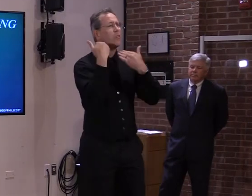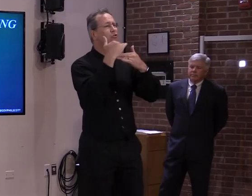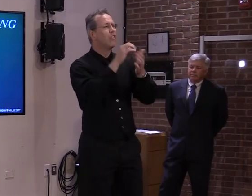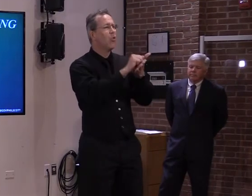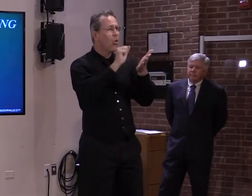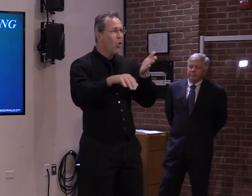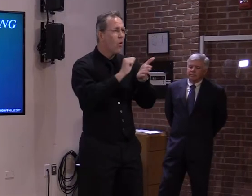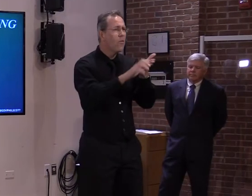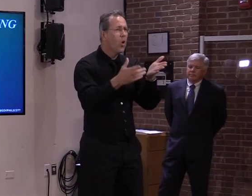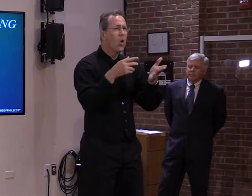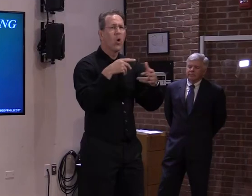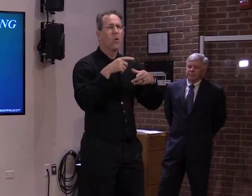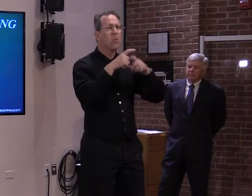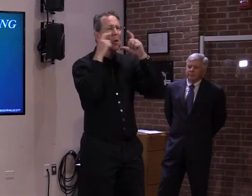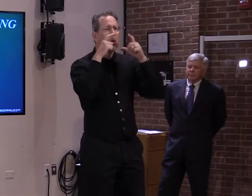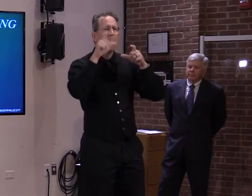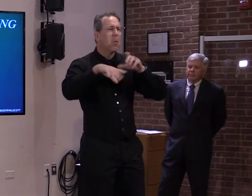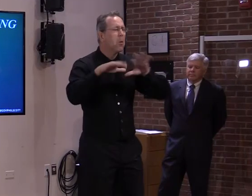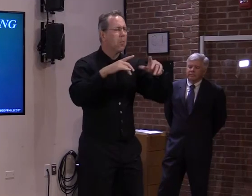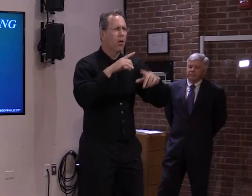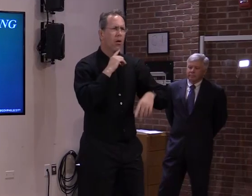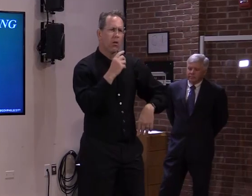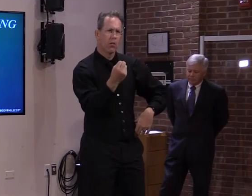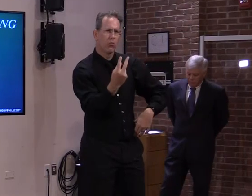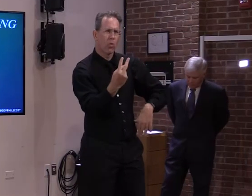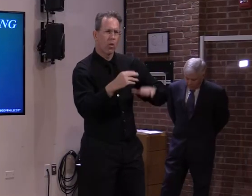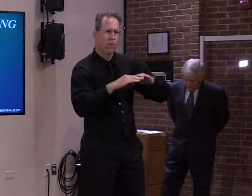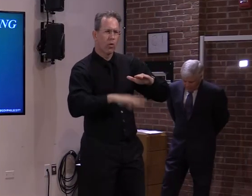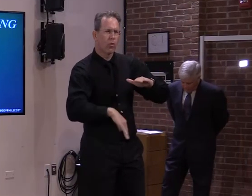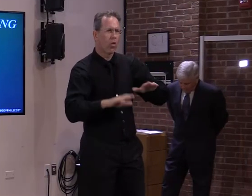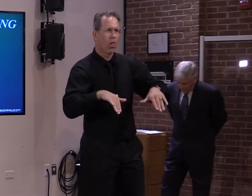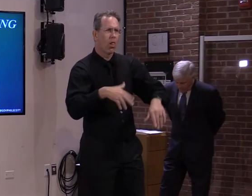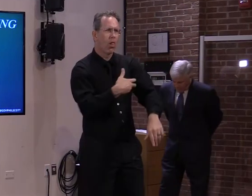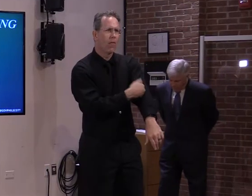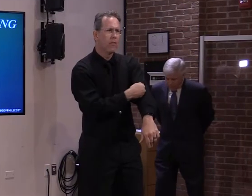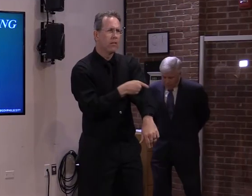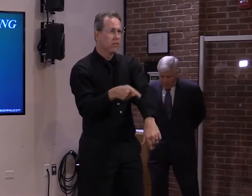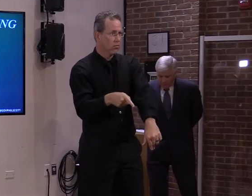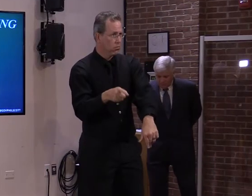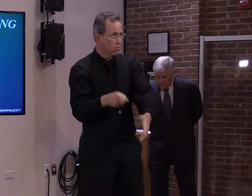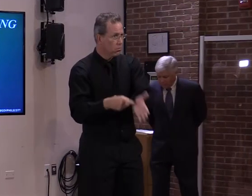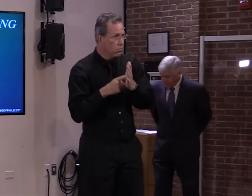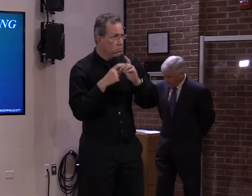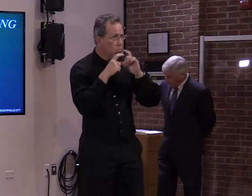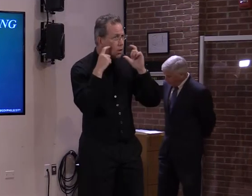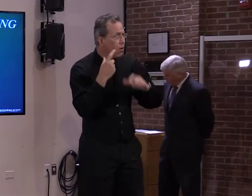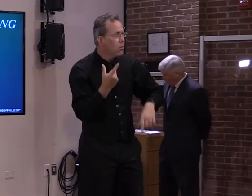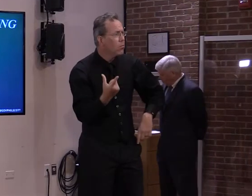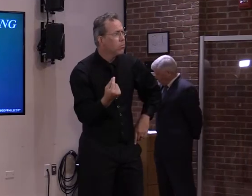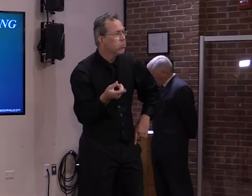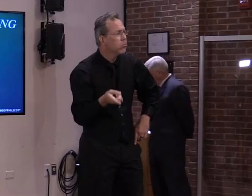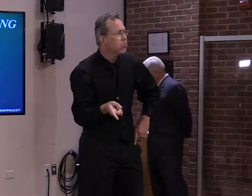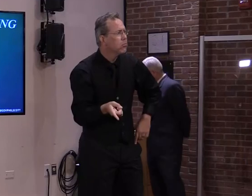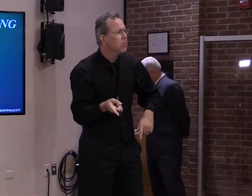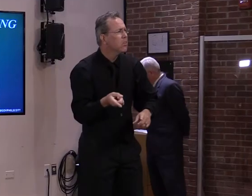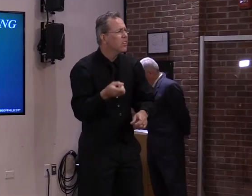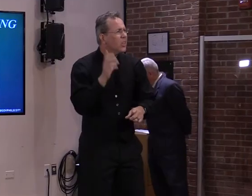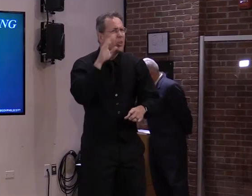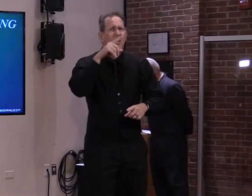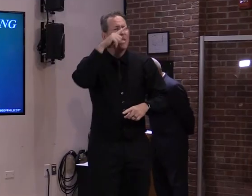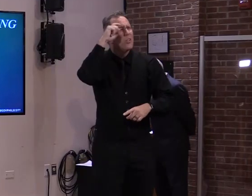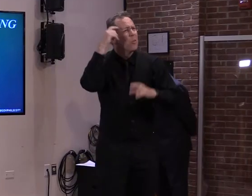with tons of summer camps opening and lots of larger groups of kids inside and outside